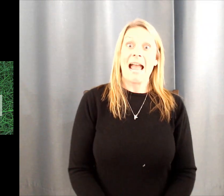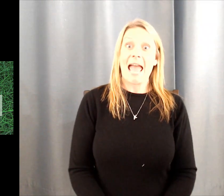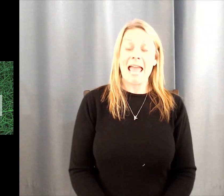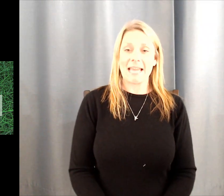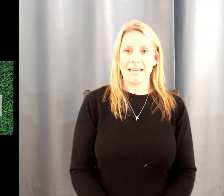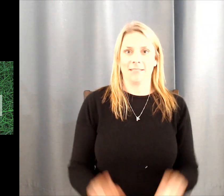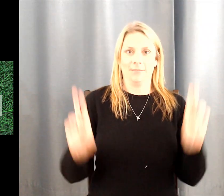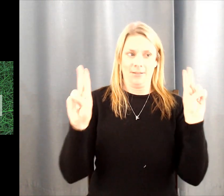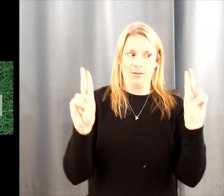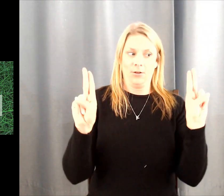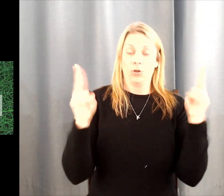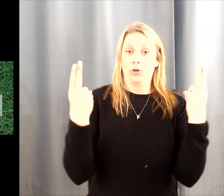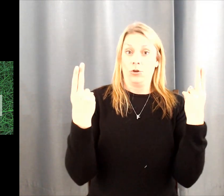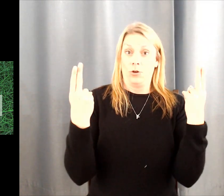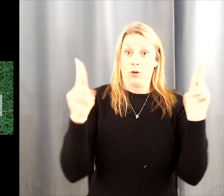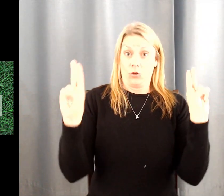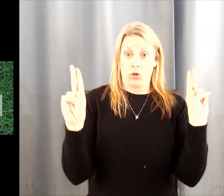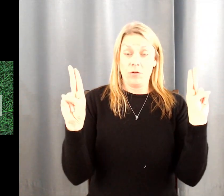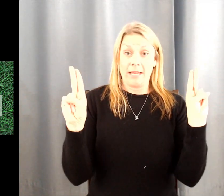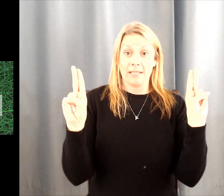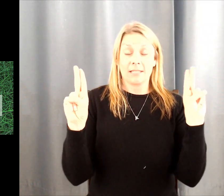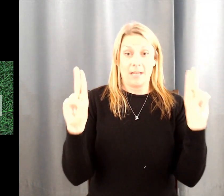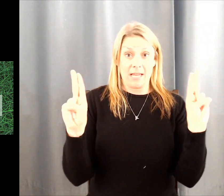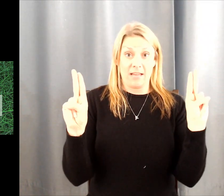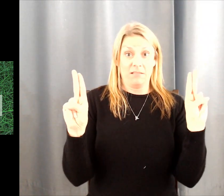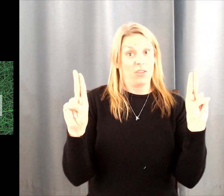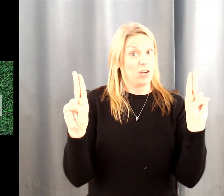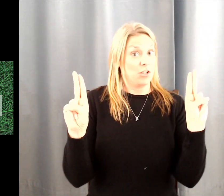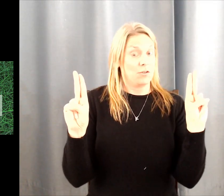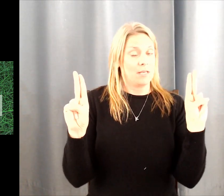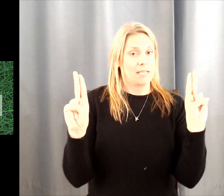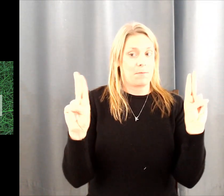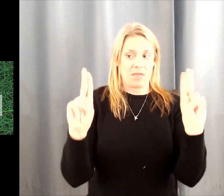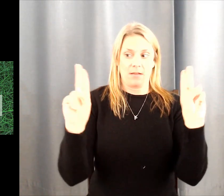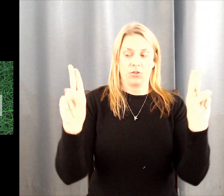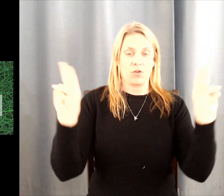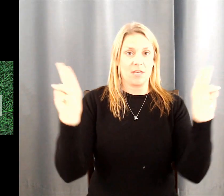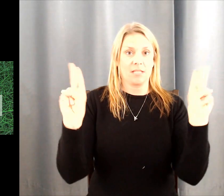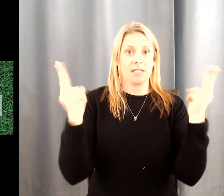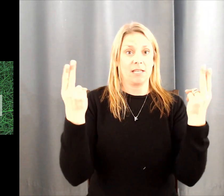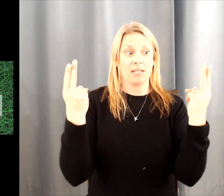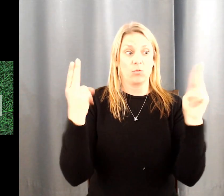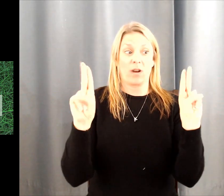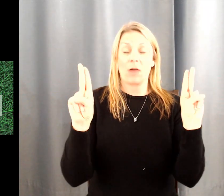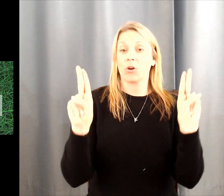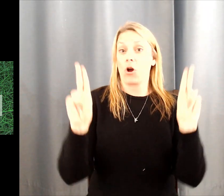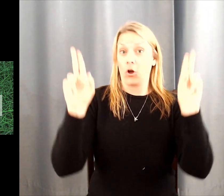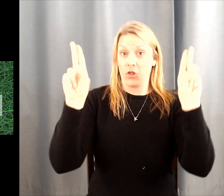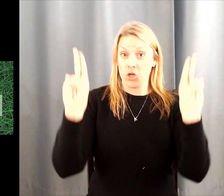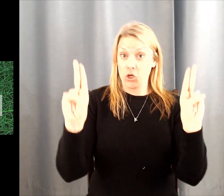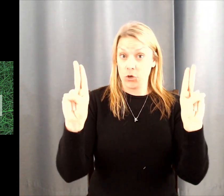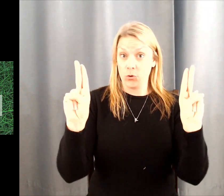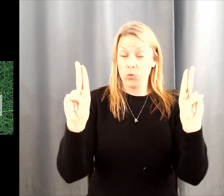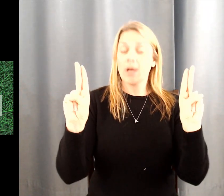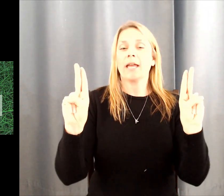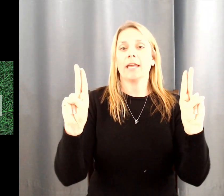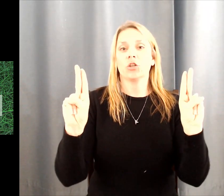Egg. Two hands, again, they're going to do the same thing. So this is what I would call the U hand shape or